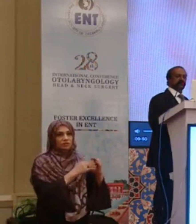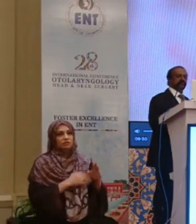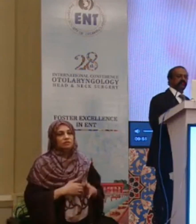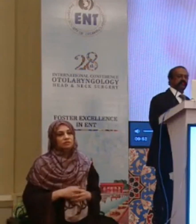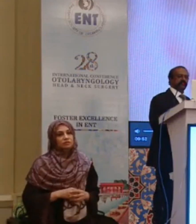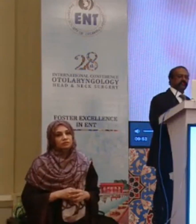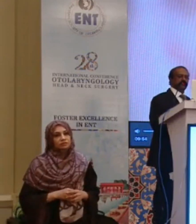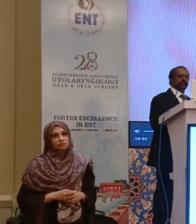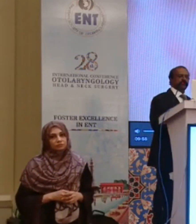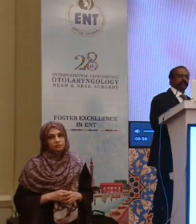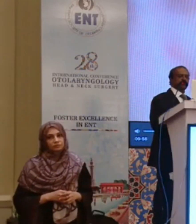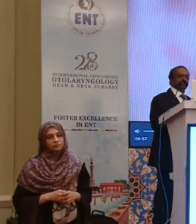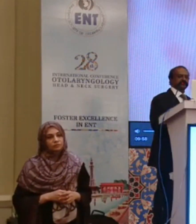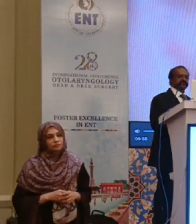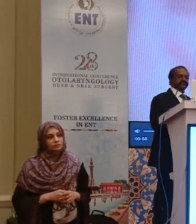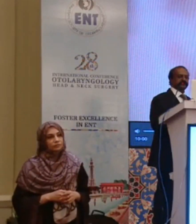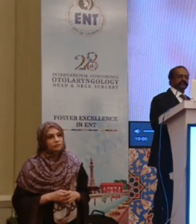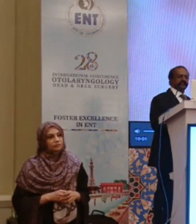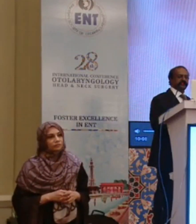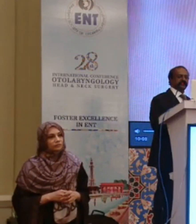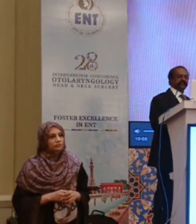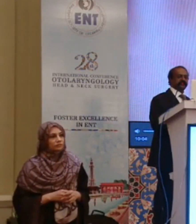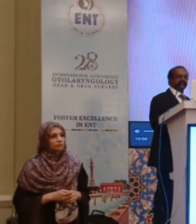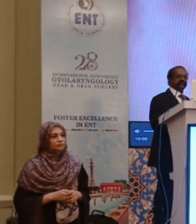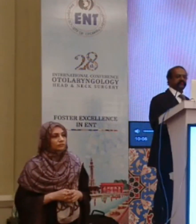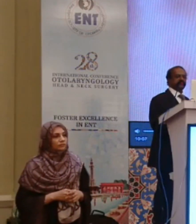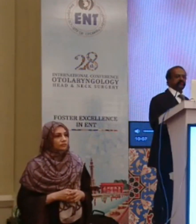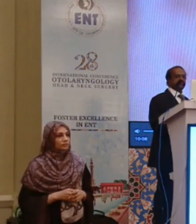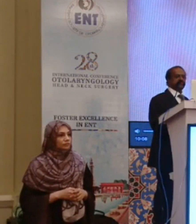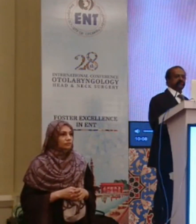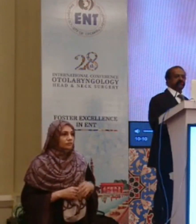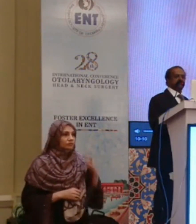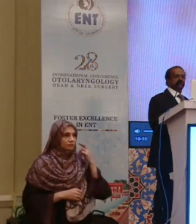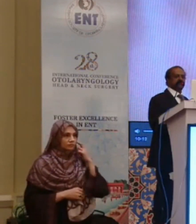and type 1 tympanoplasty has been done in this case.